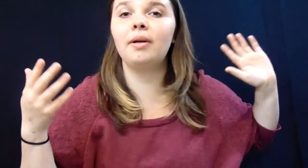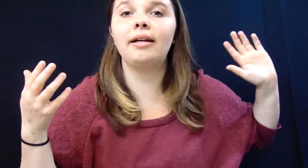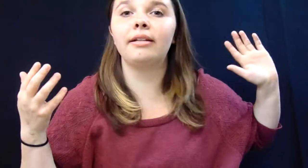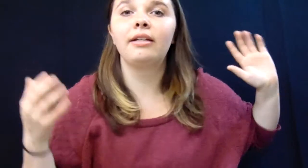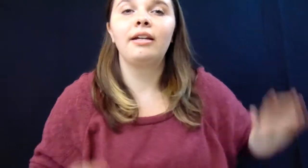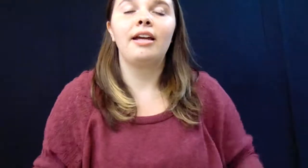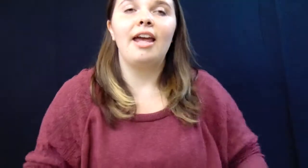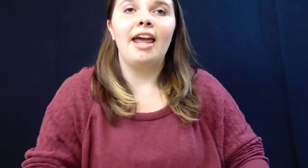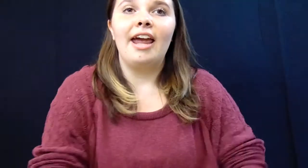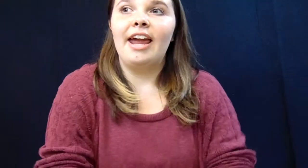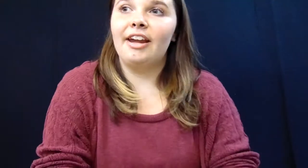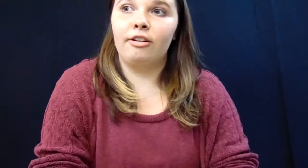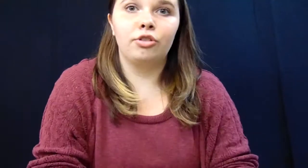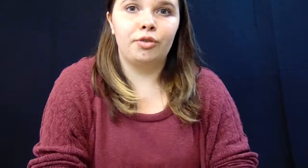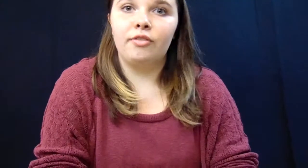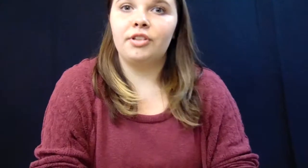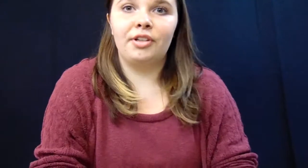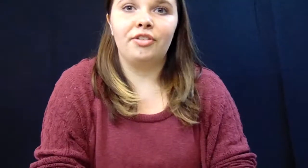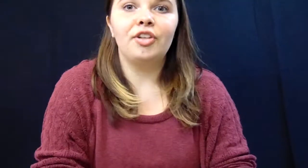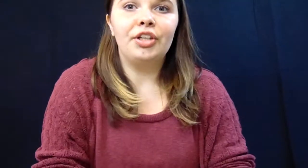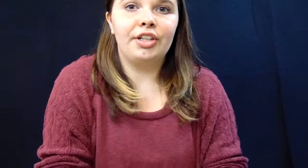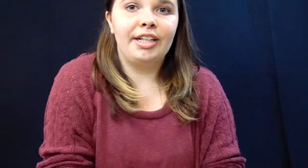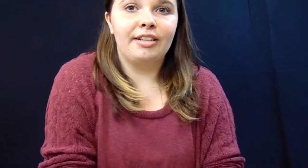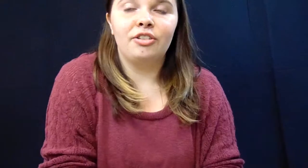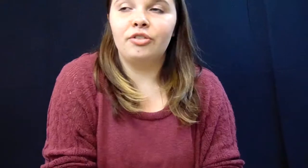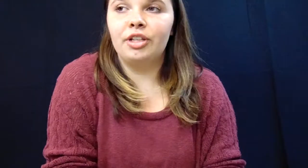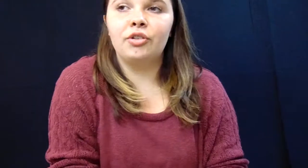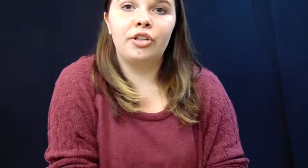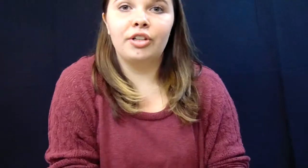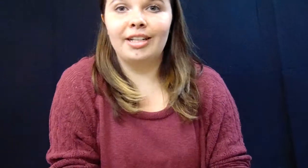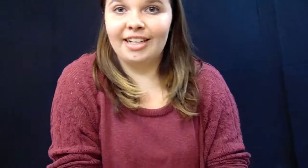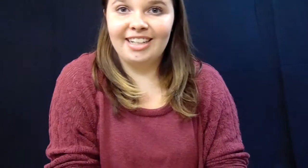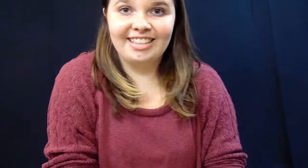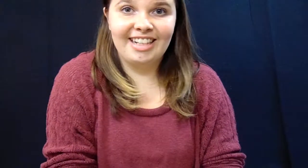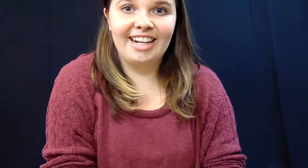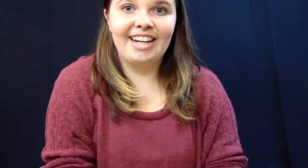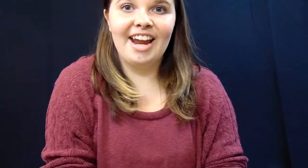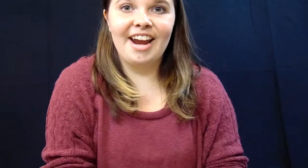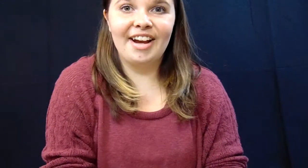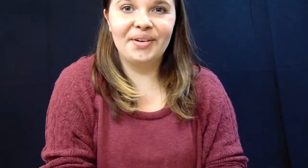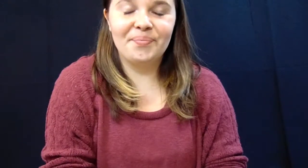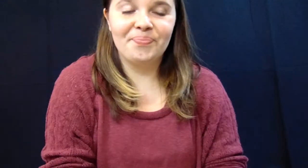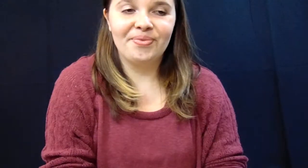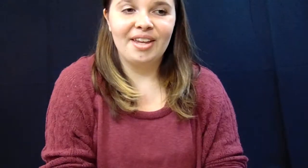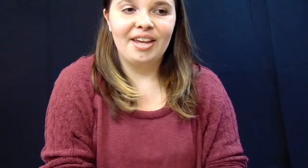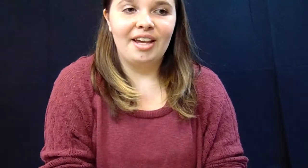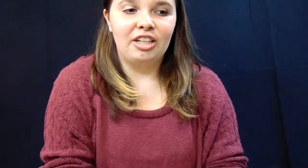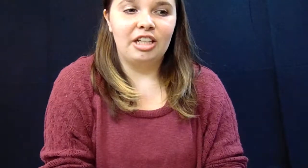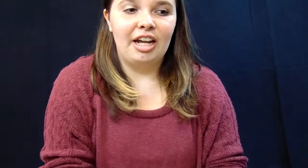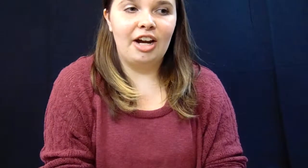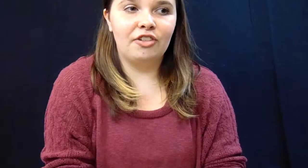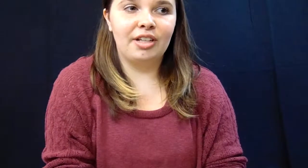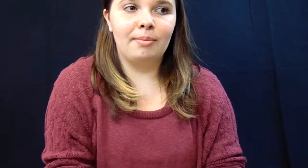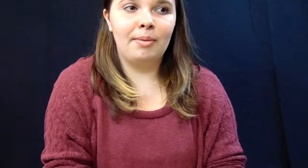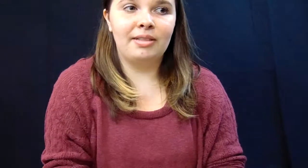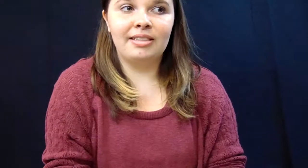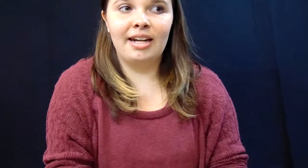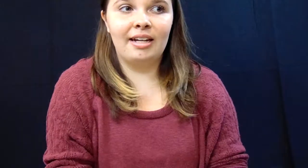to bed and it was roughly around 3 30 3 3 30 like I said and after like maybe staying